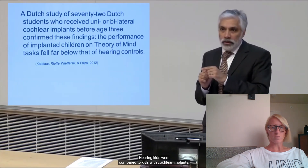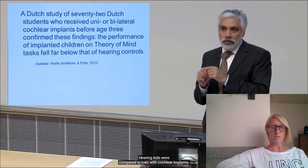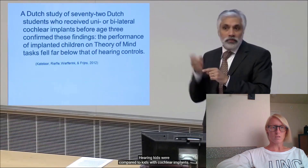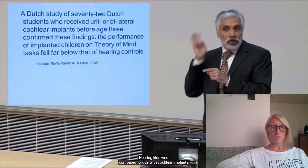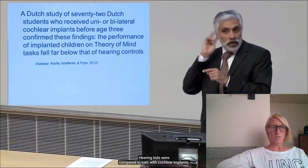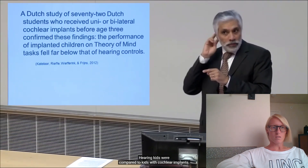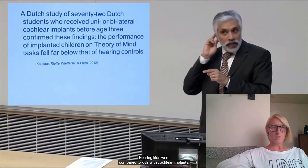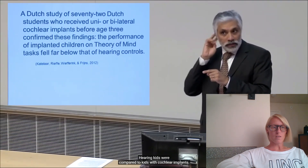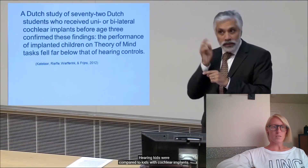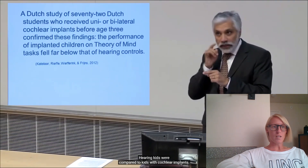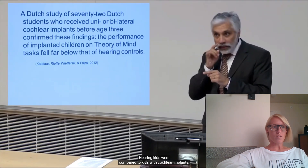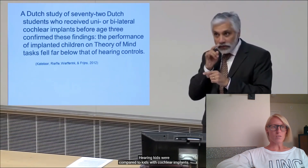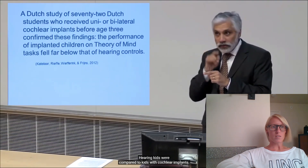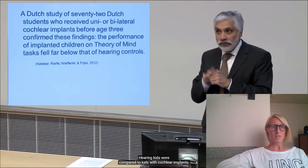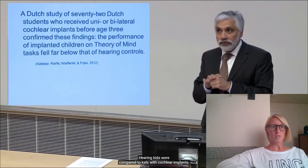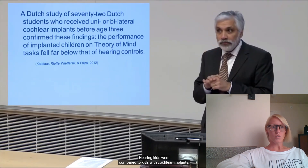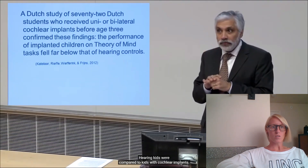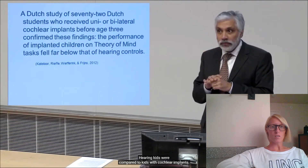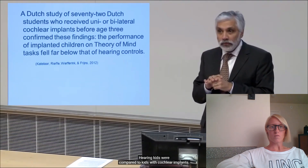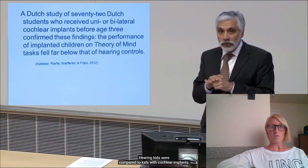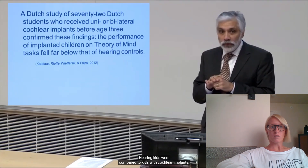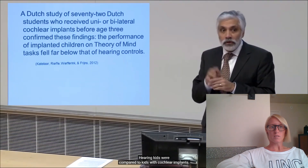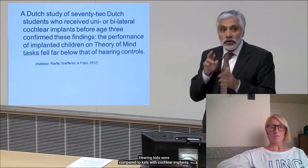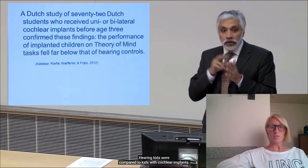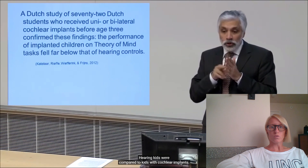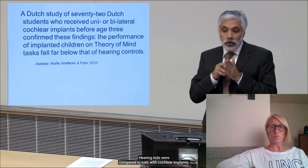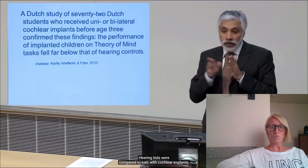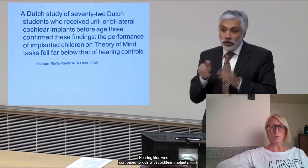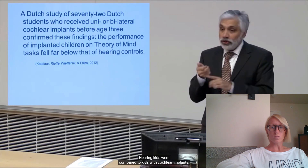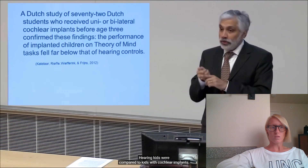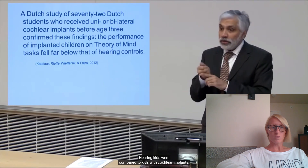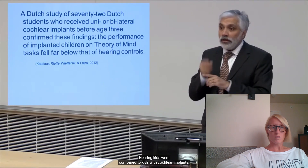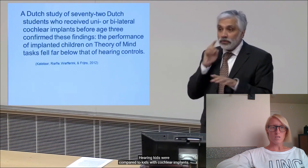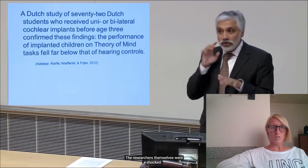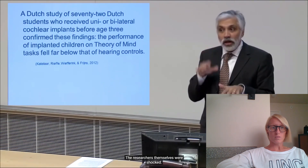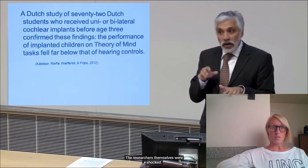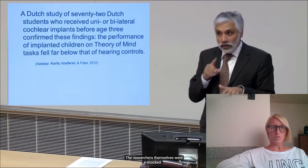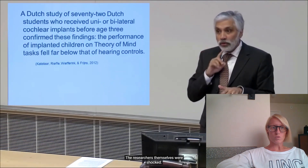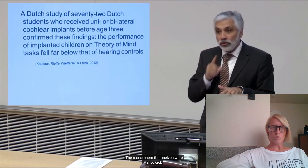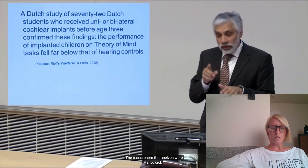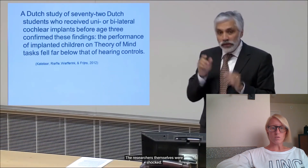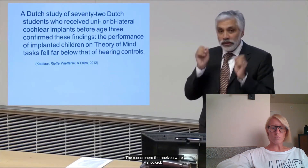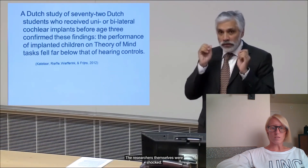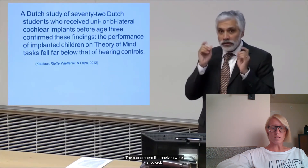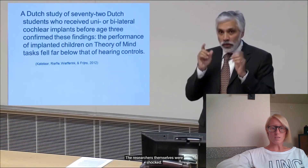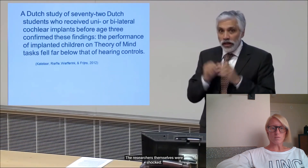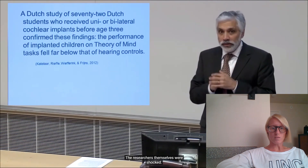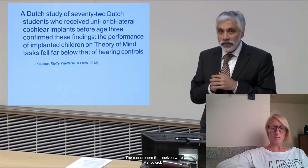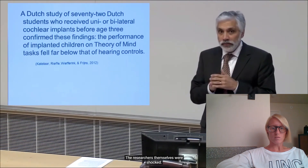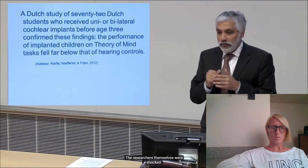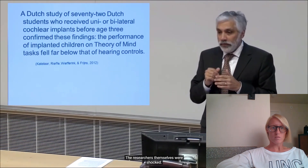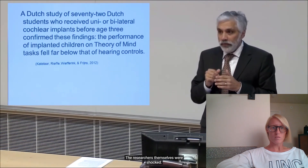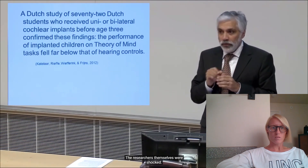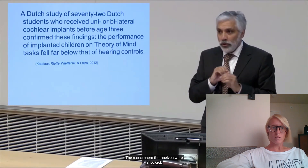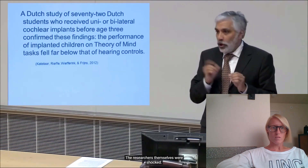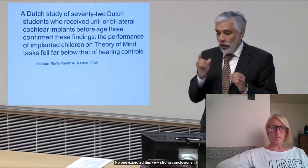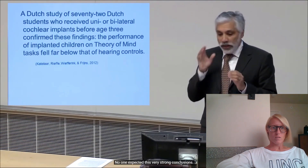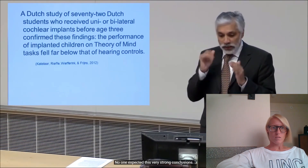kids were compared to kids with cochlear implants. The researchers themselves were